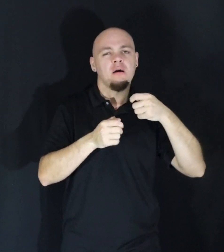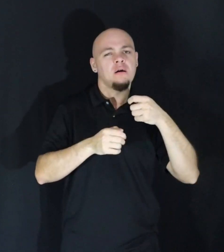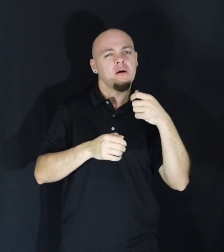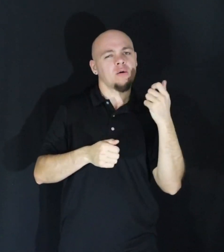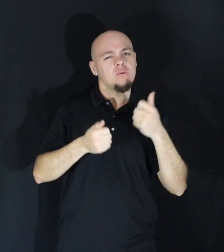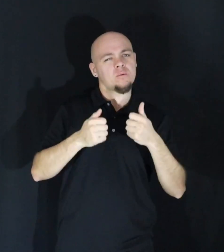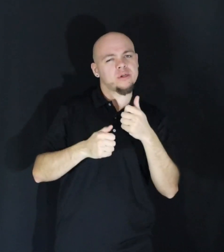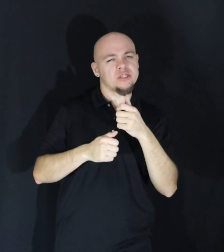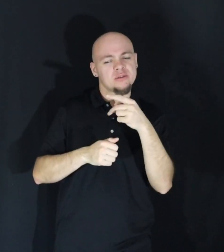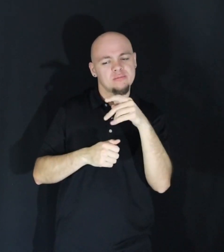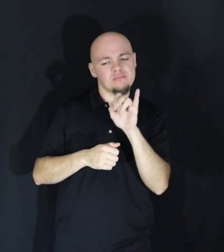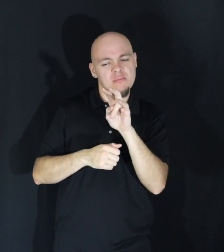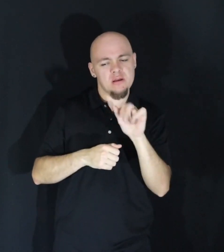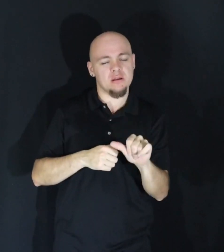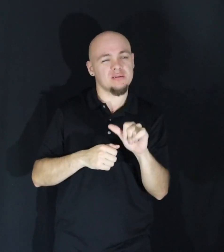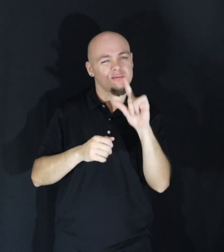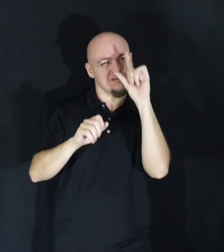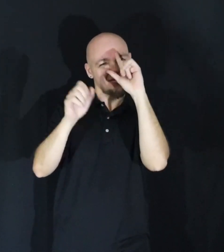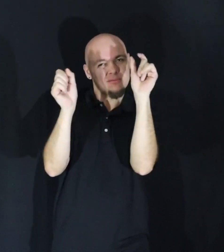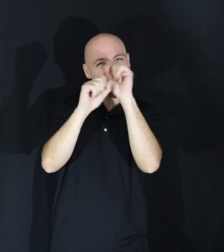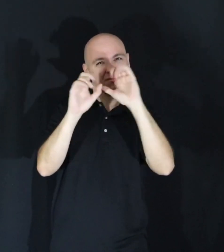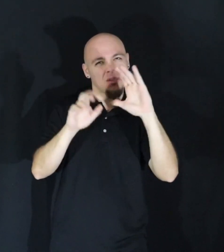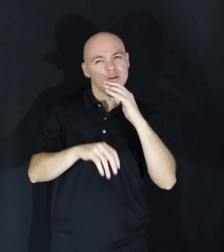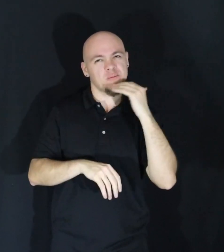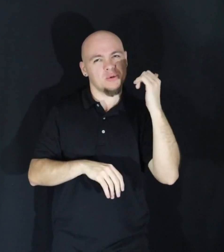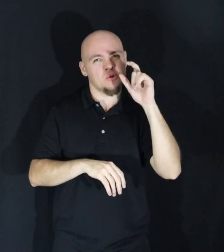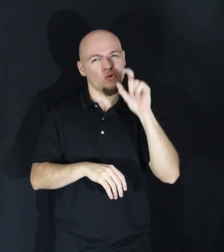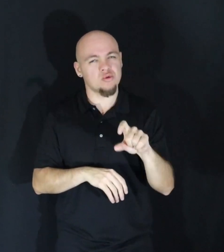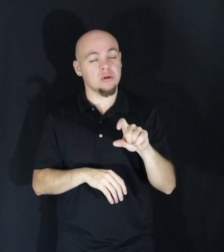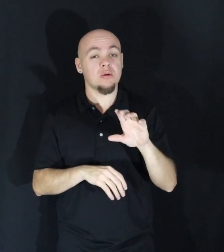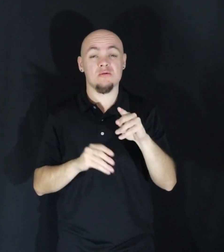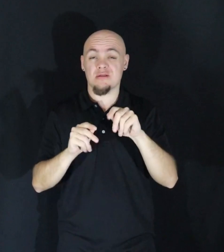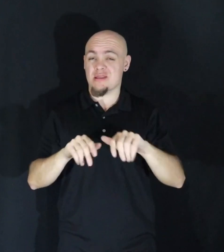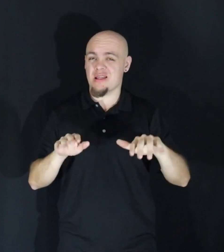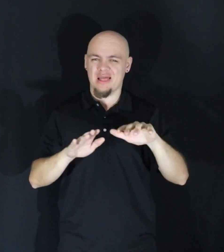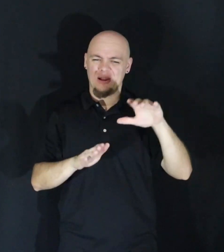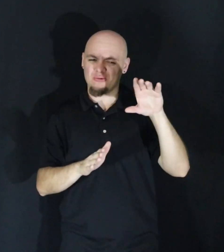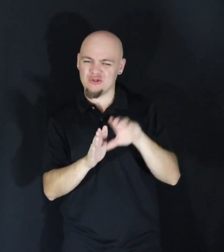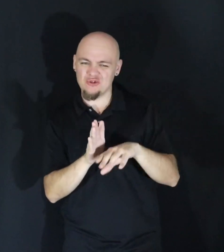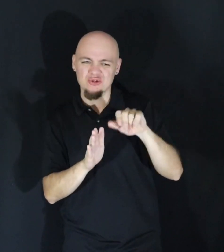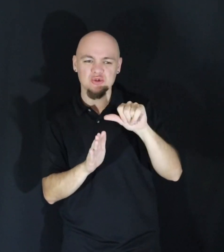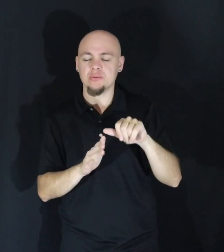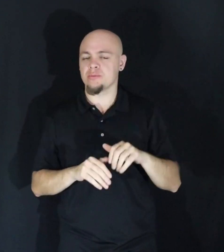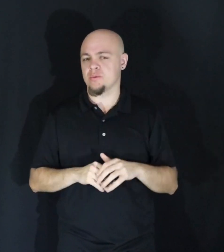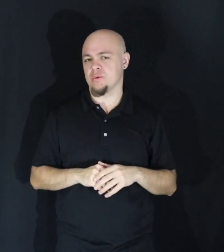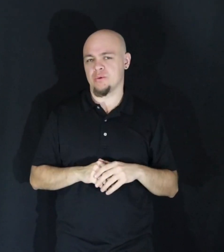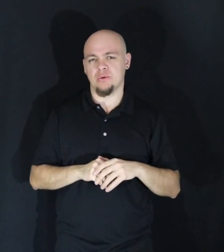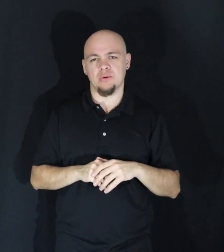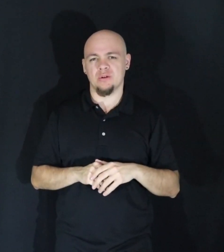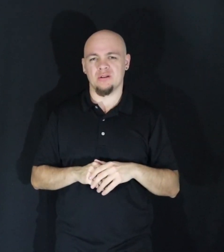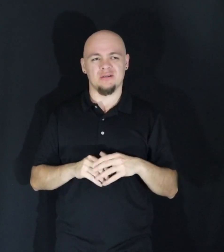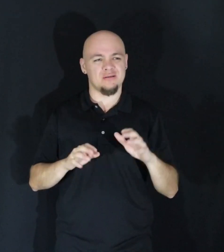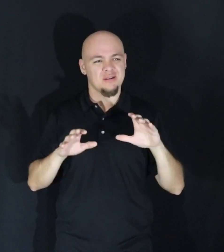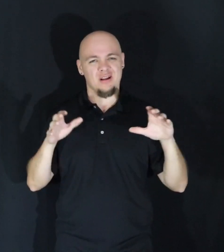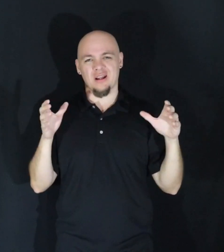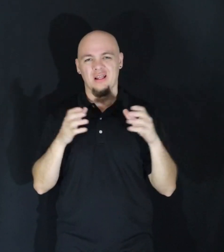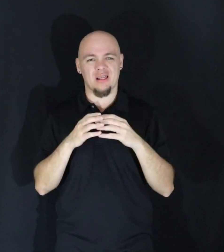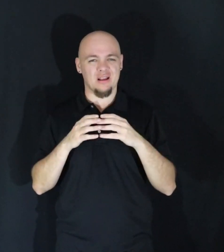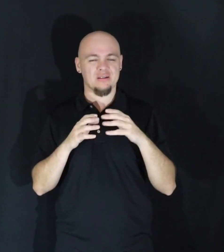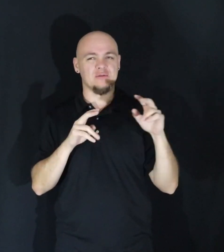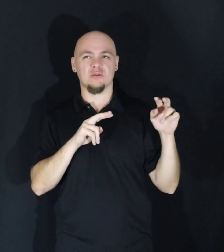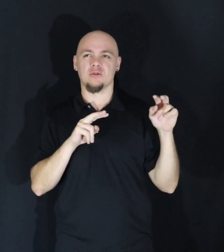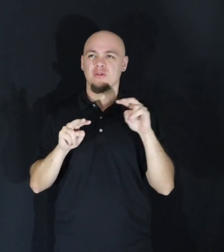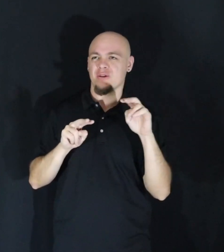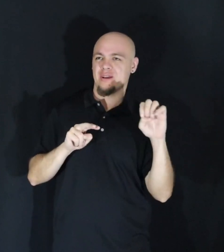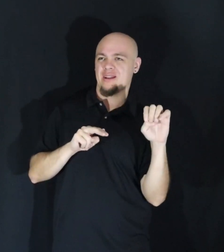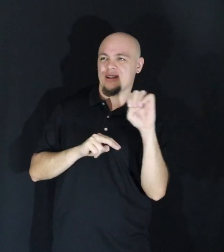fools. We should have thought bigger. When the land was cheaper, our collective attention skewed eastern. This